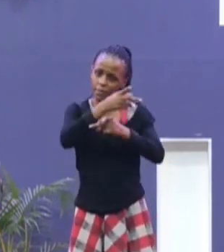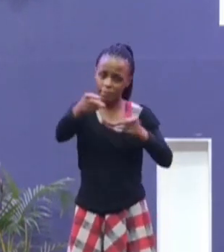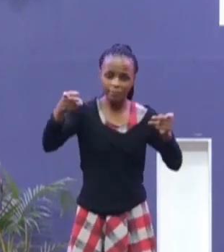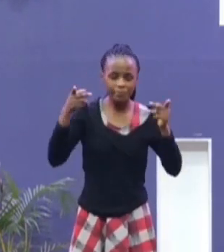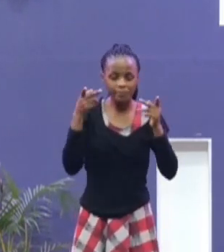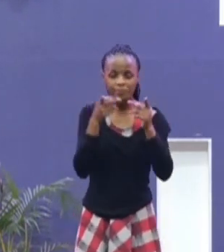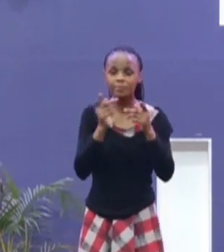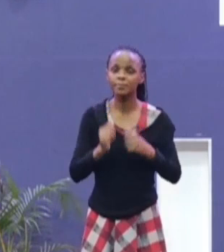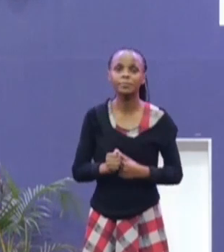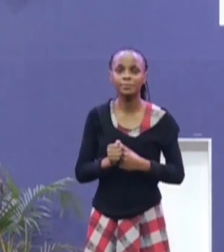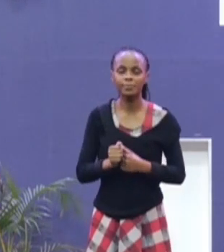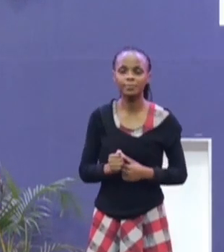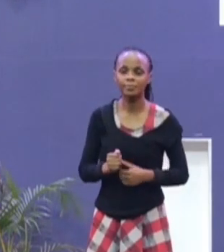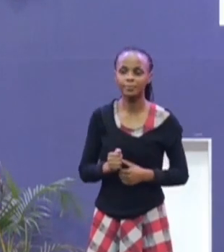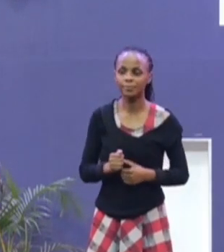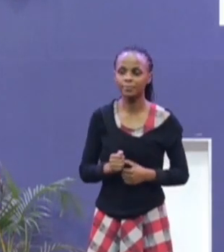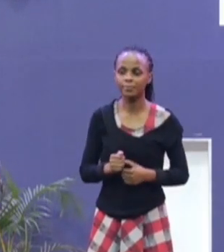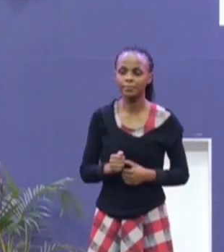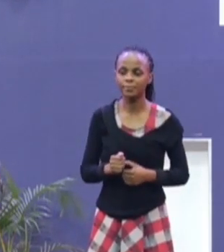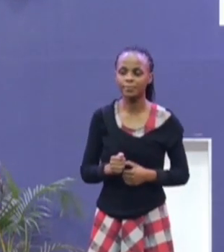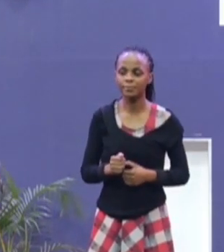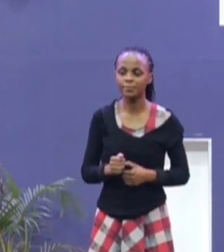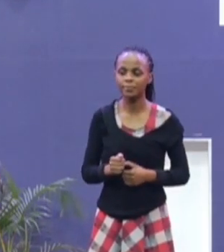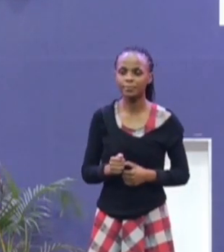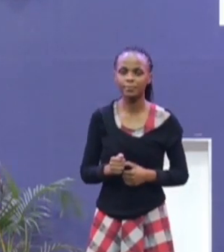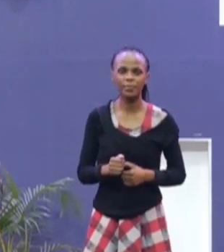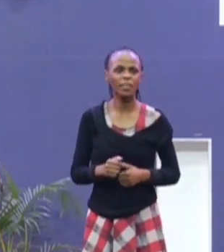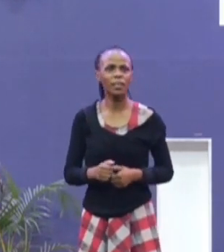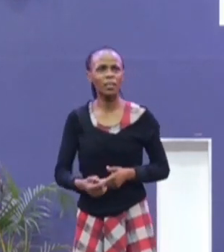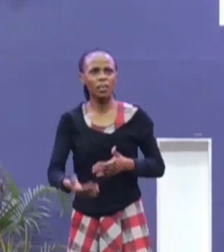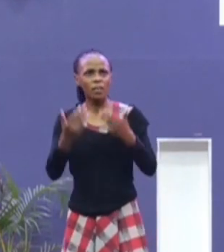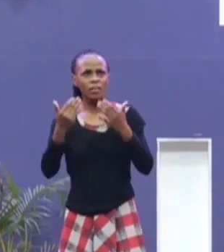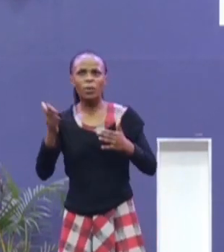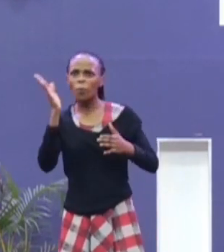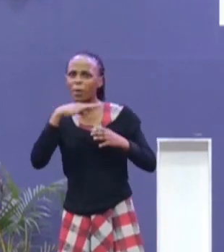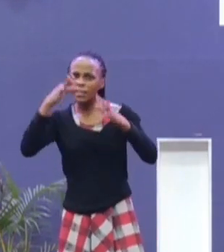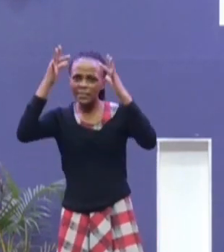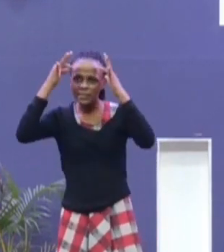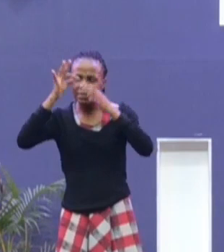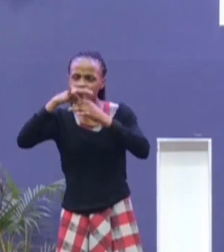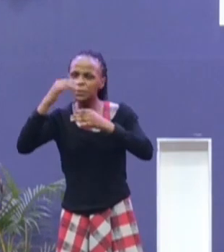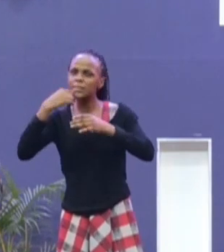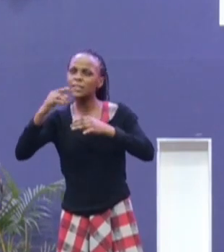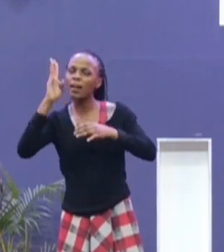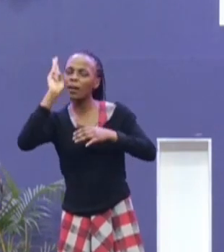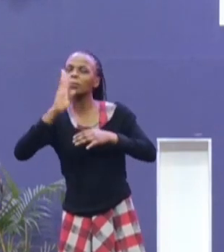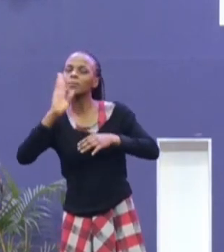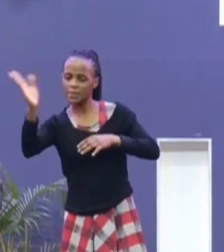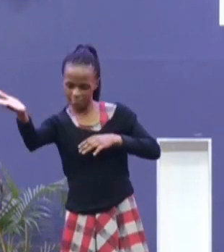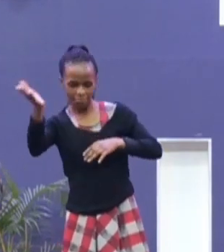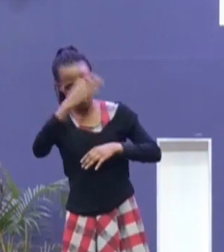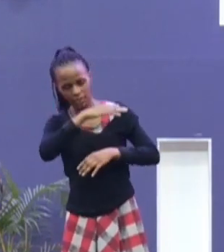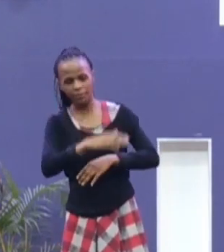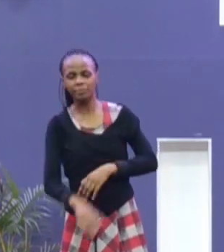emitima jaffe terekero. So the demons say, I will return. Daimon agamba nja